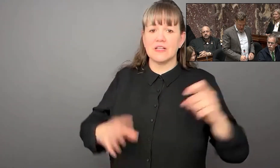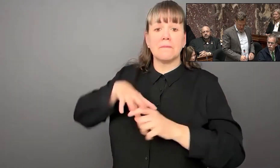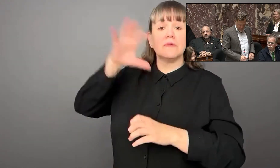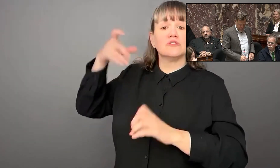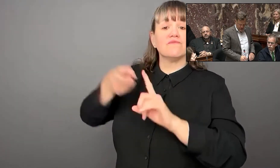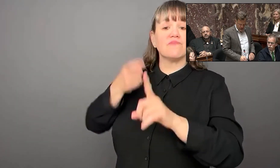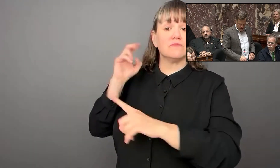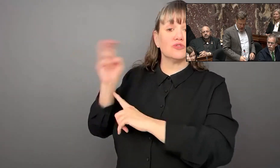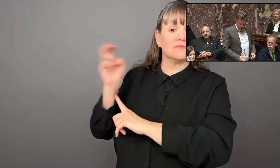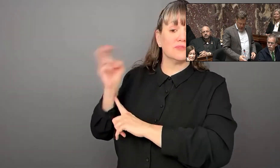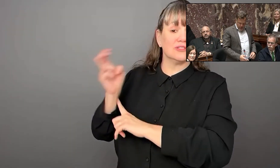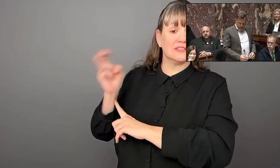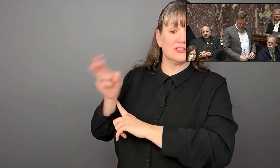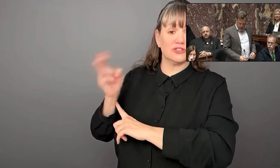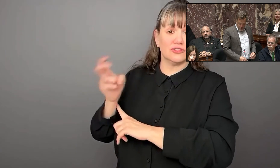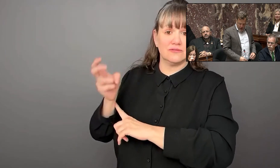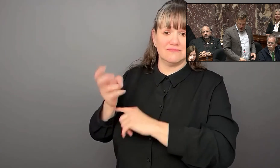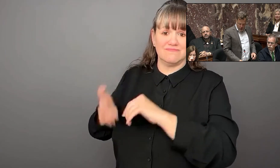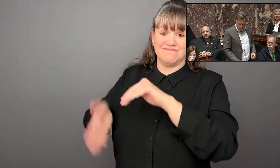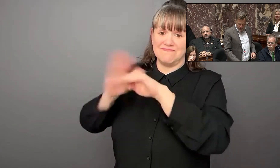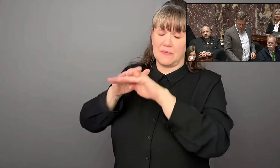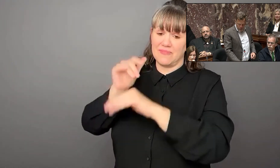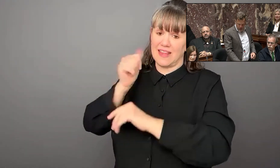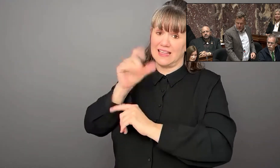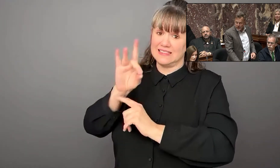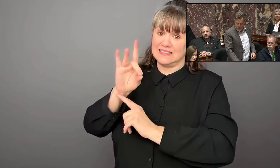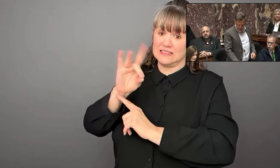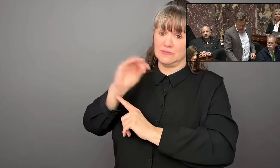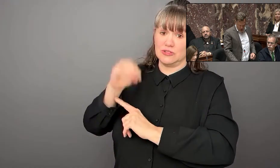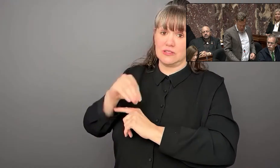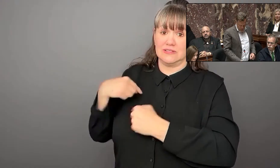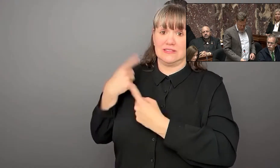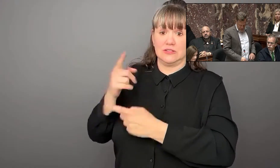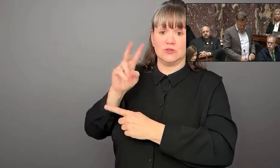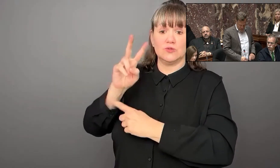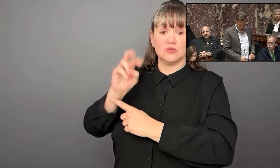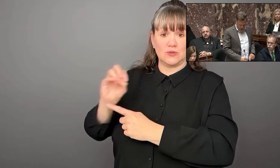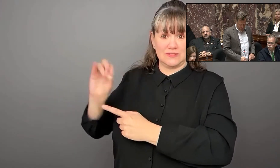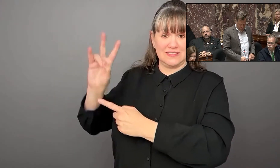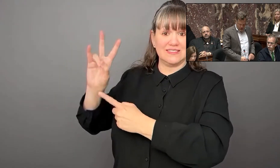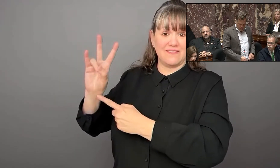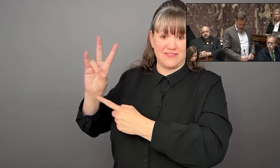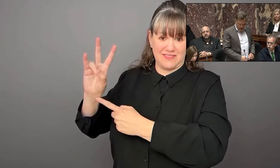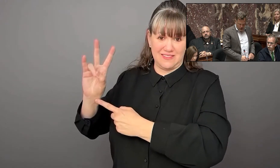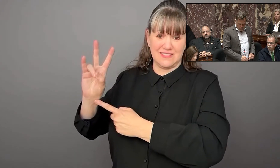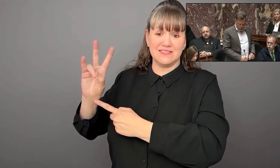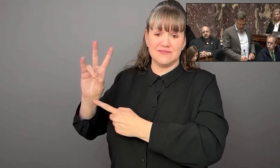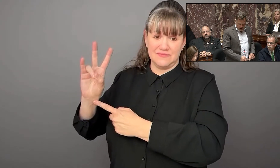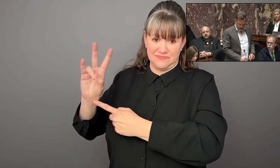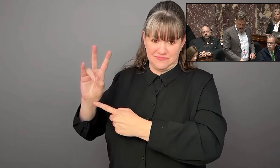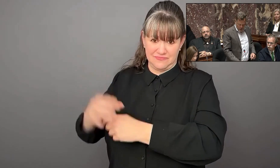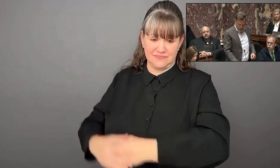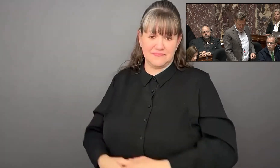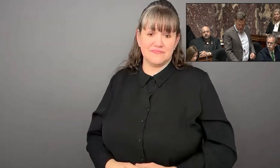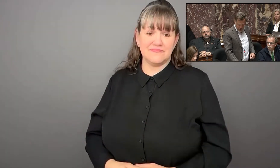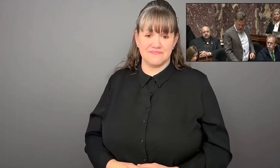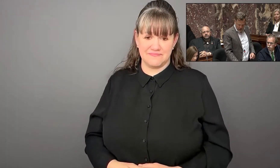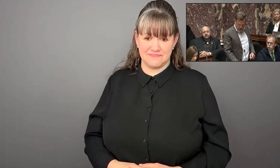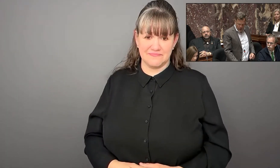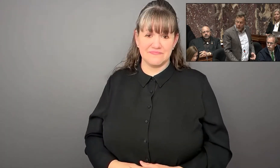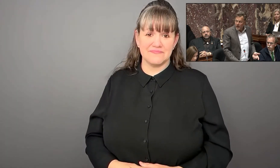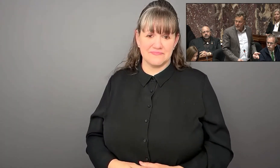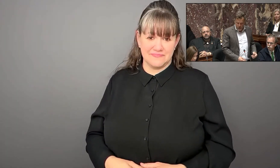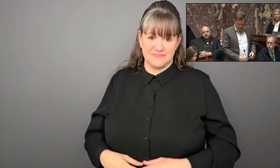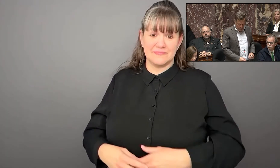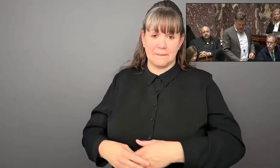since 2007. This figure is bound to go up with the repeal of the consumer carbon price. The underlying reason is no mystery.